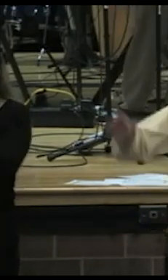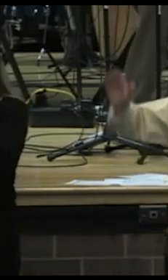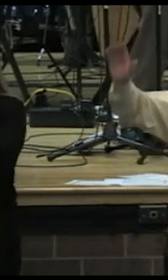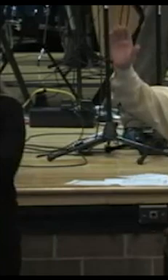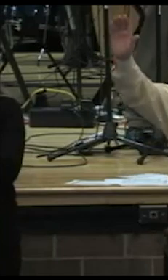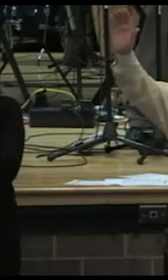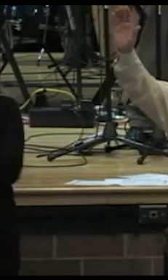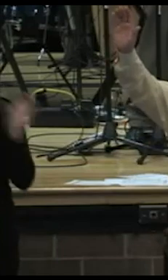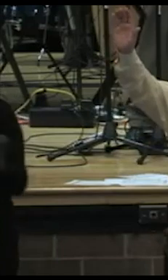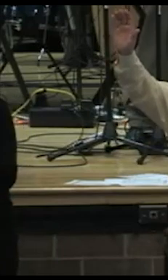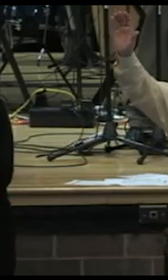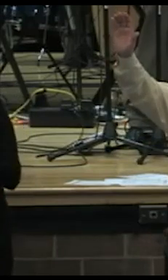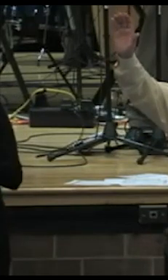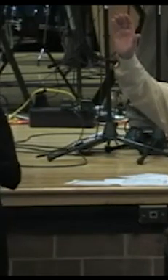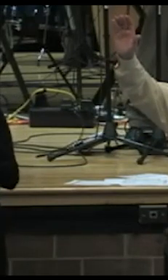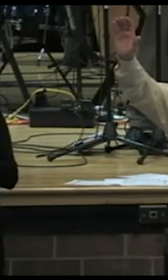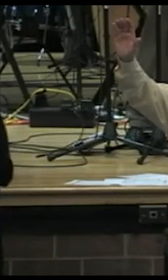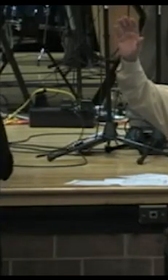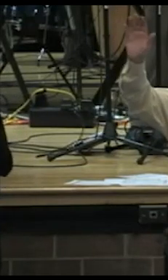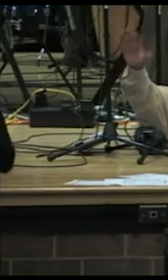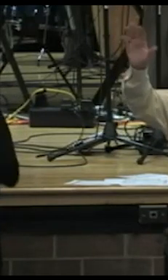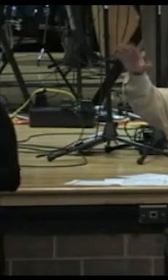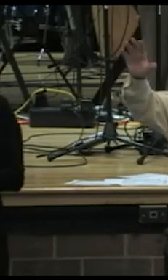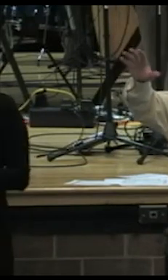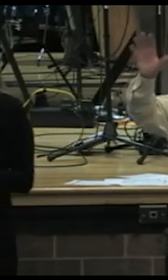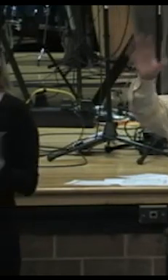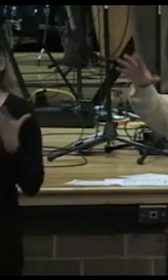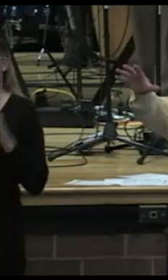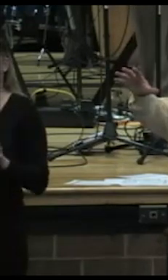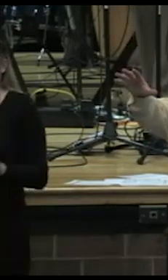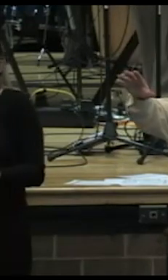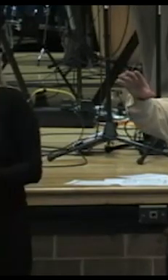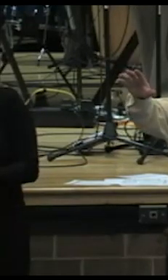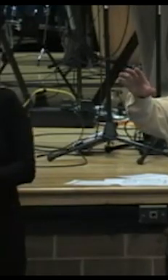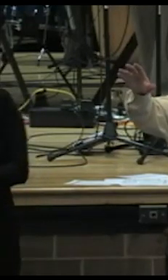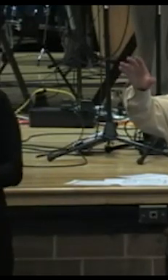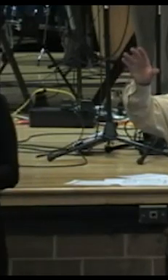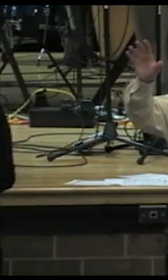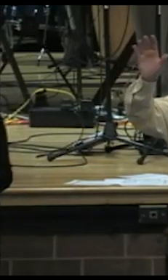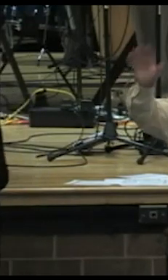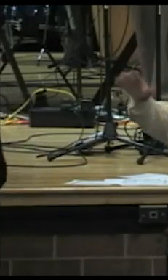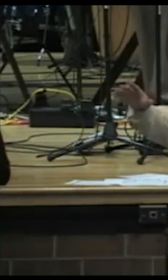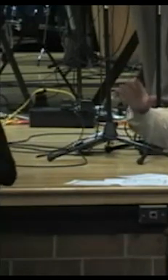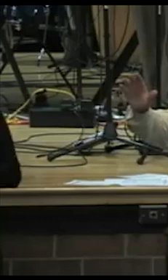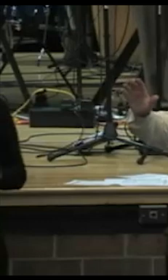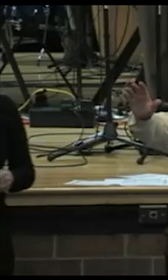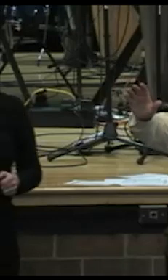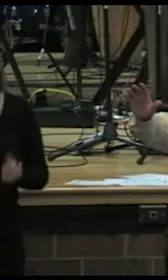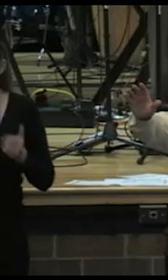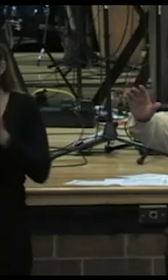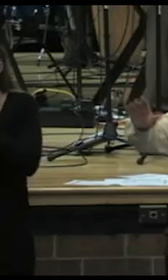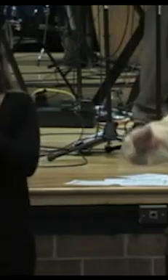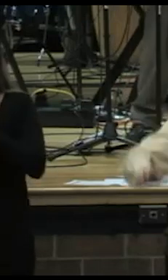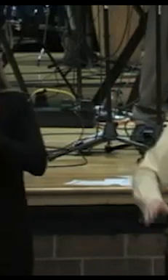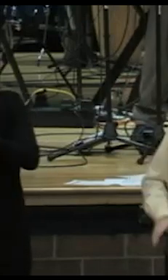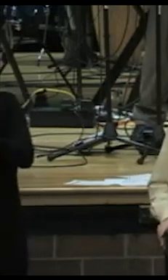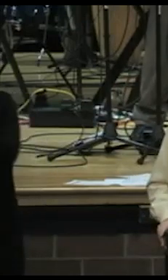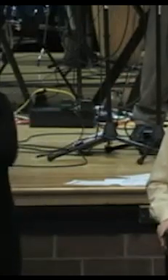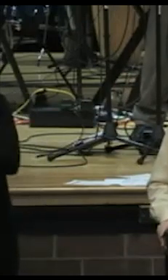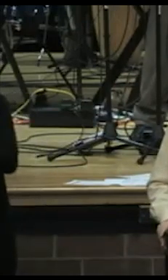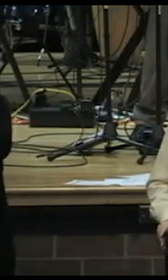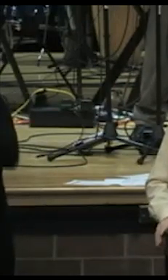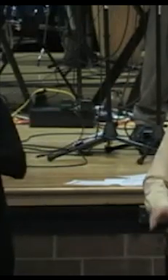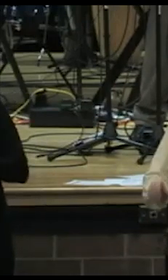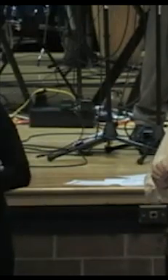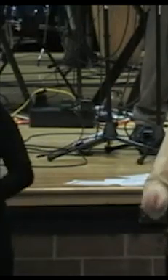How many people really don't want to see other people's needs? Well, my prayer is that you see their needs and that it bugs you.